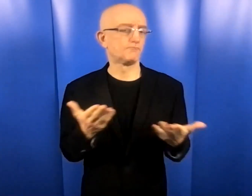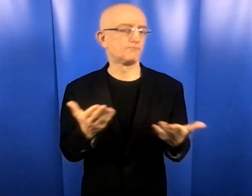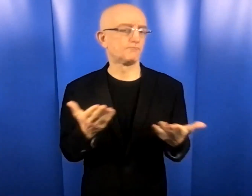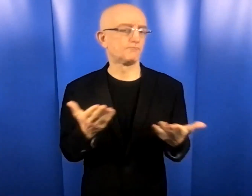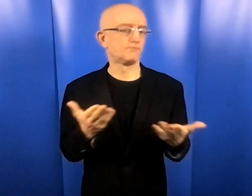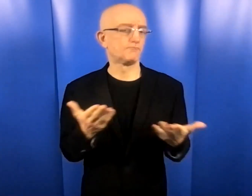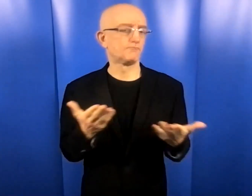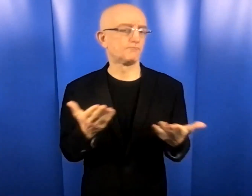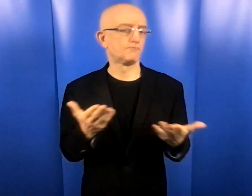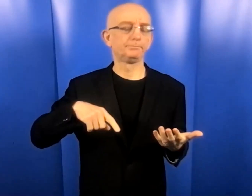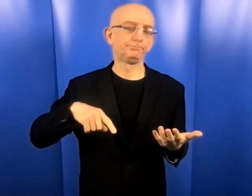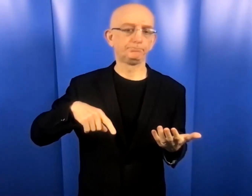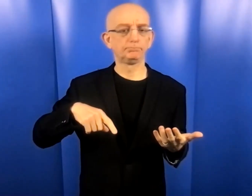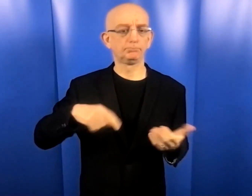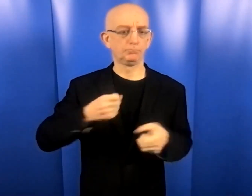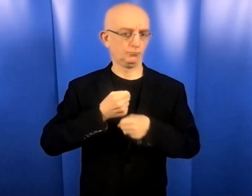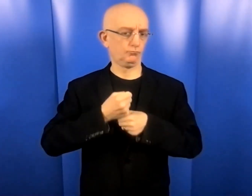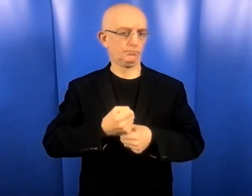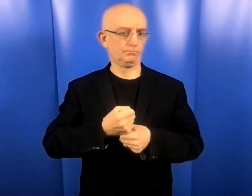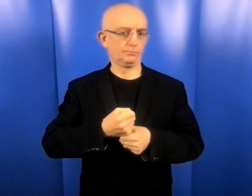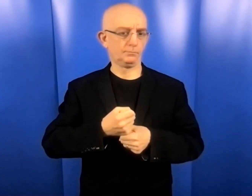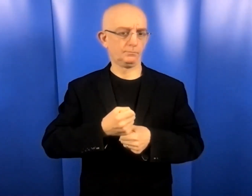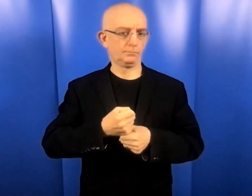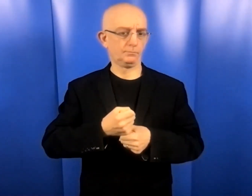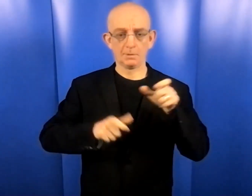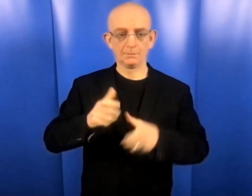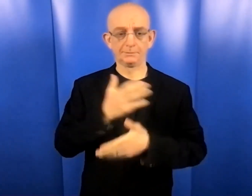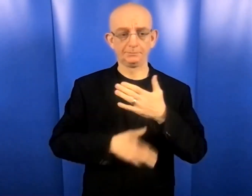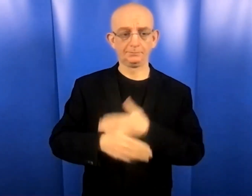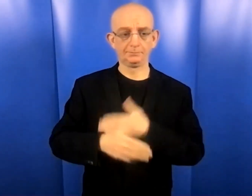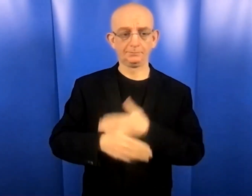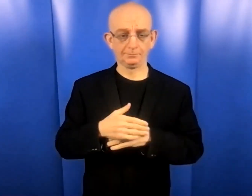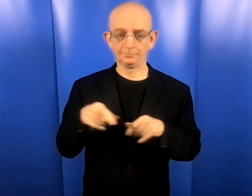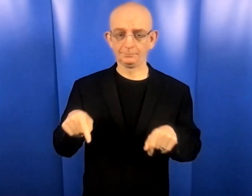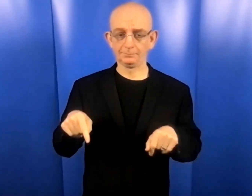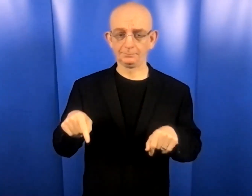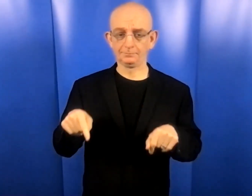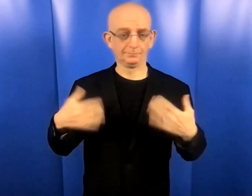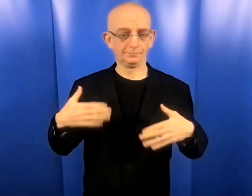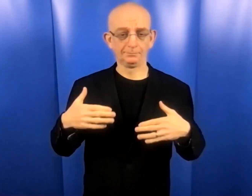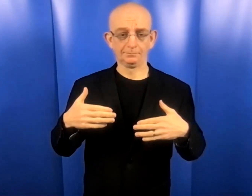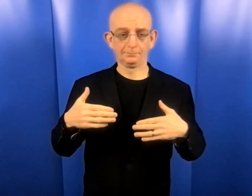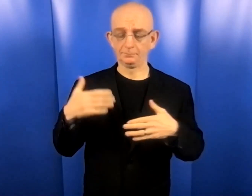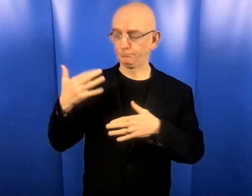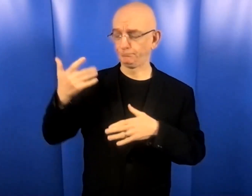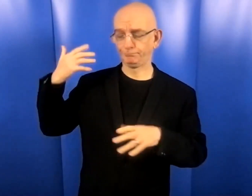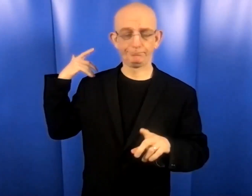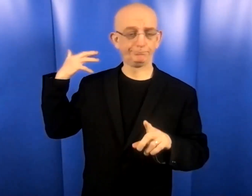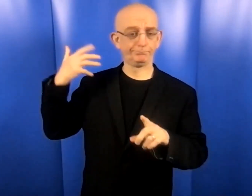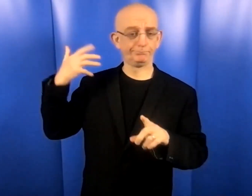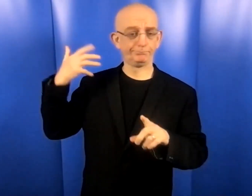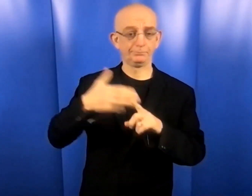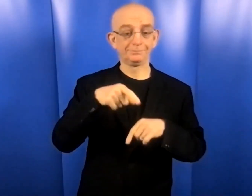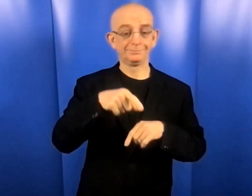the union is formed, we've been pushing for these policies.